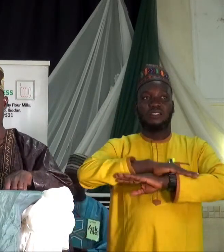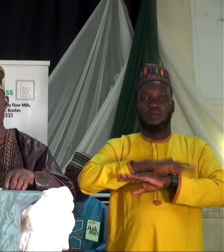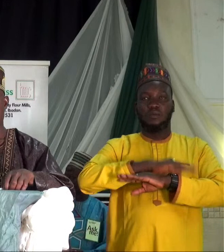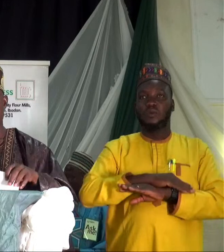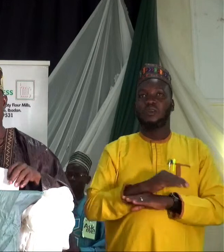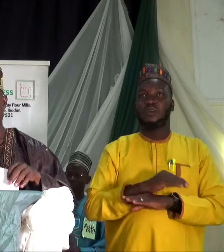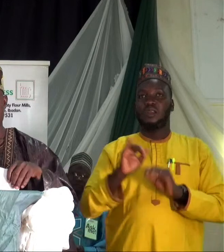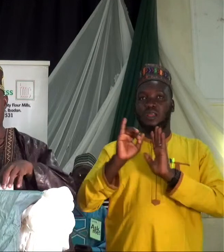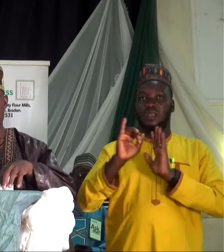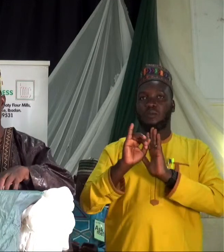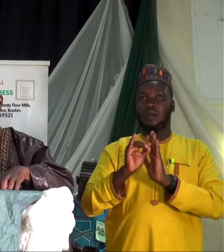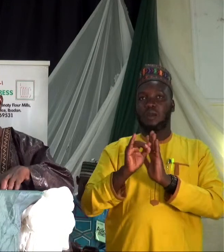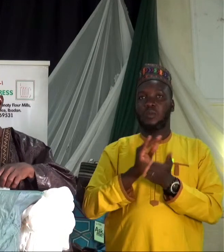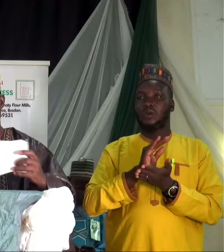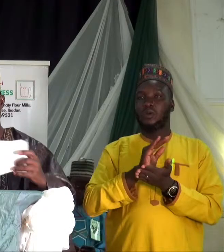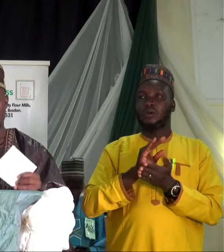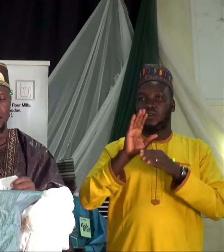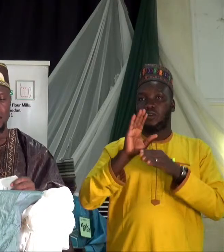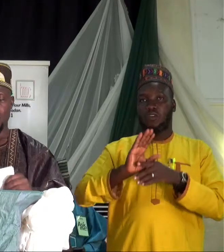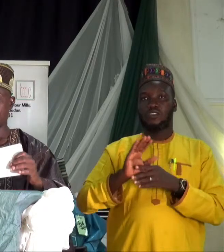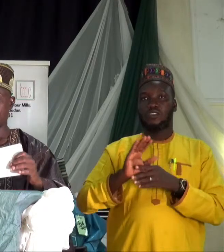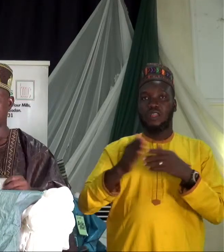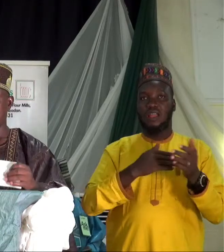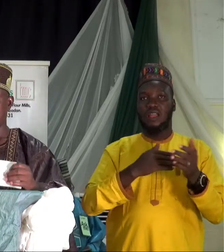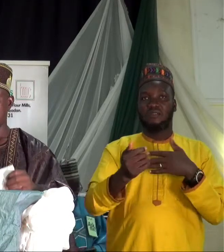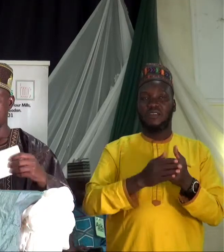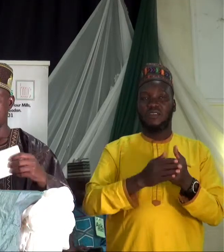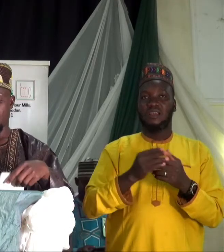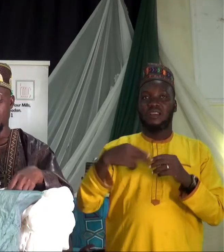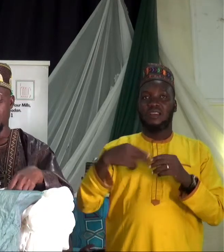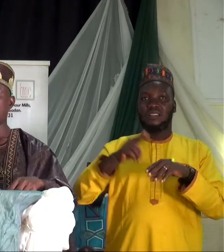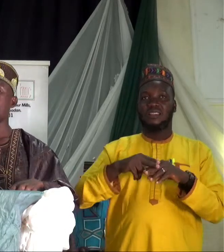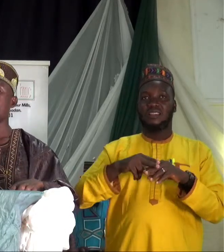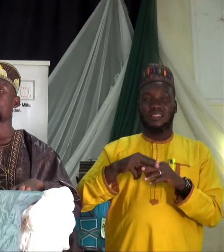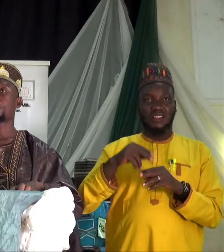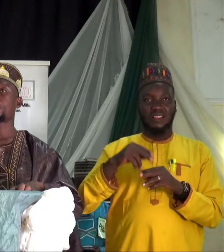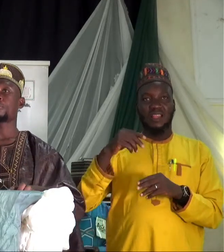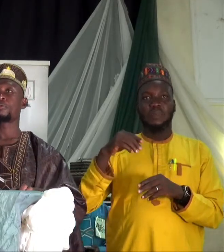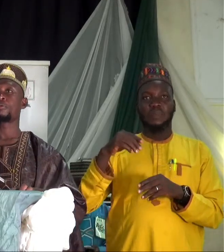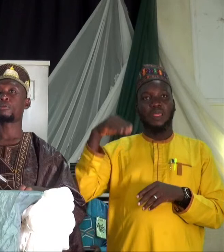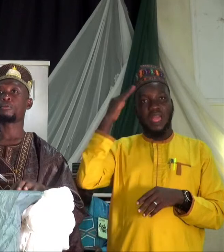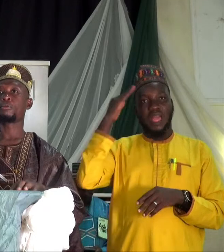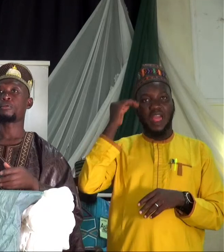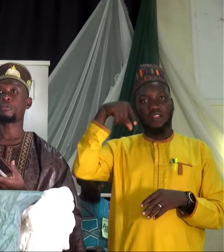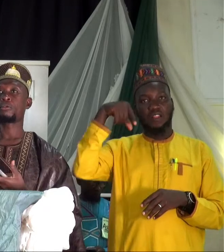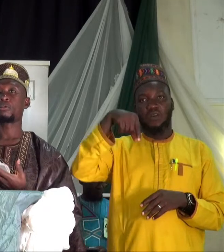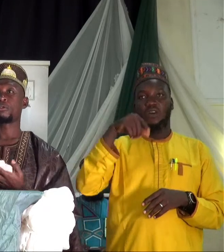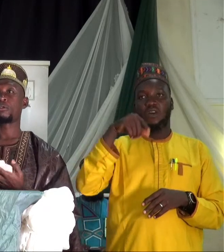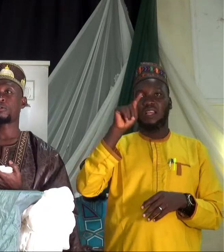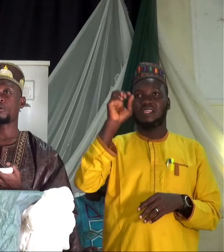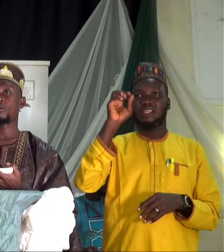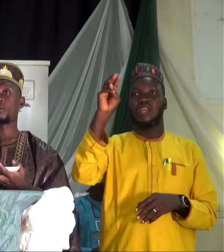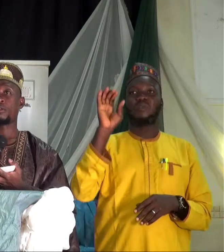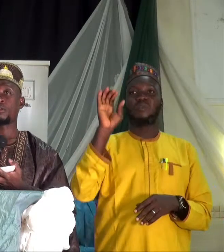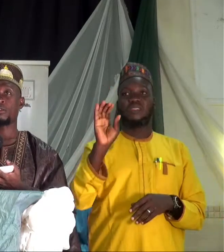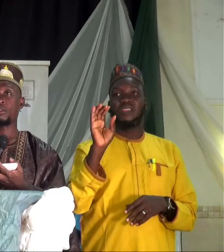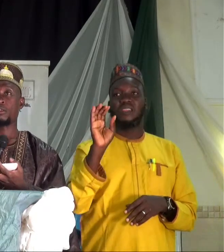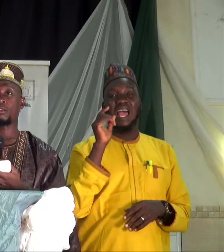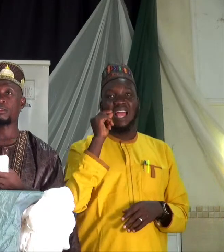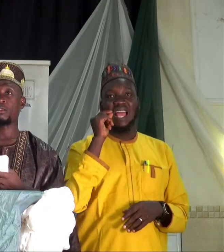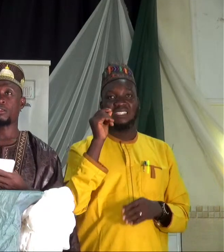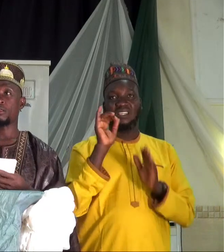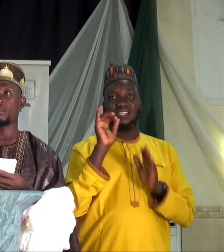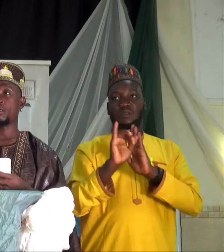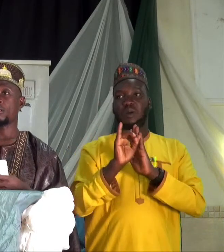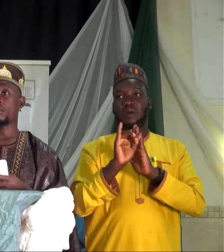Cultural Affairs National Headquarters of TMC Alhaj Al Imam Sheikh Abdul